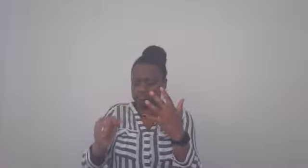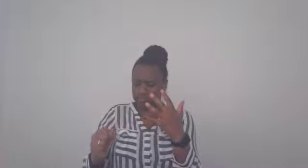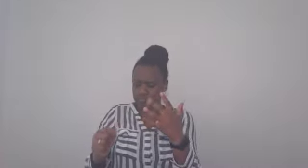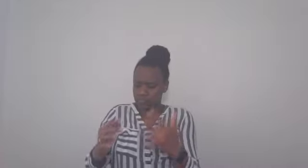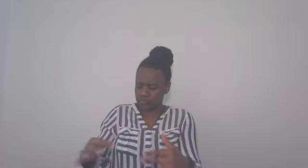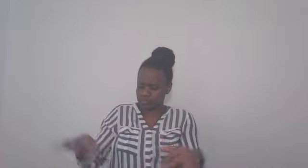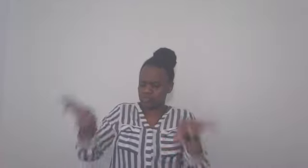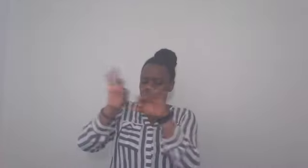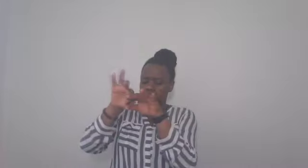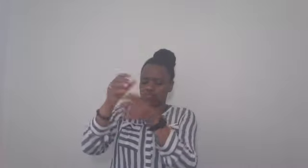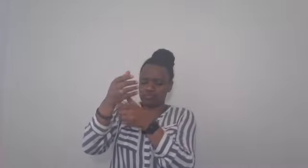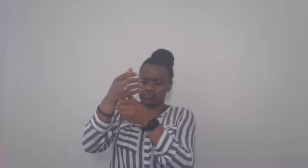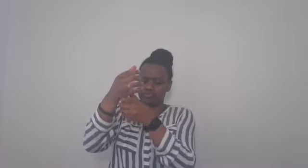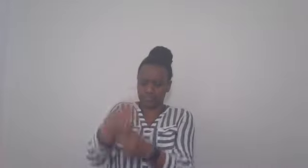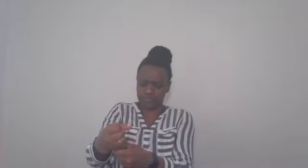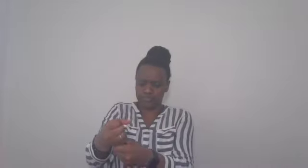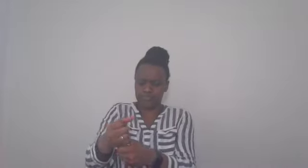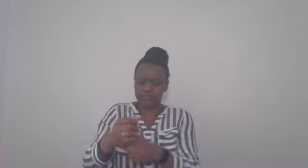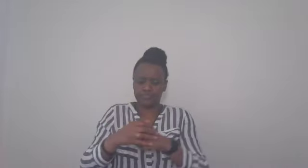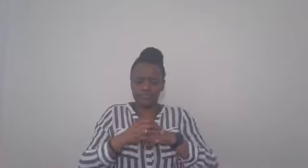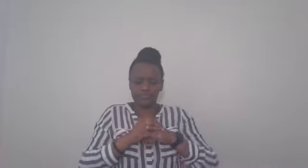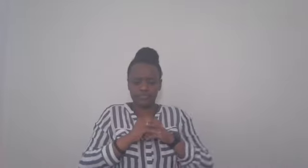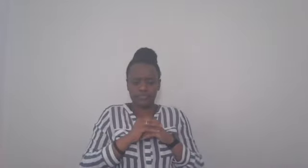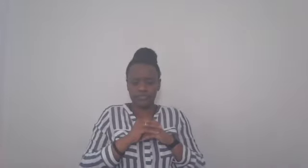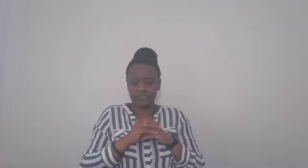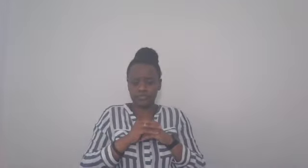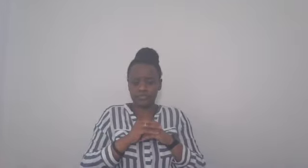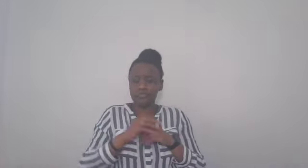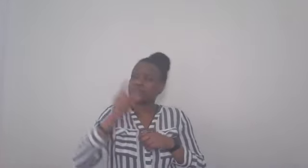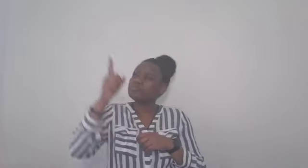and all his works are trustworthy.